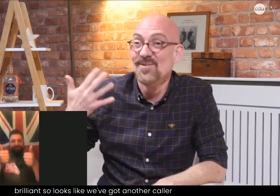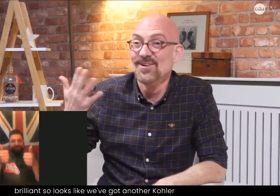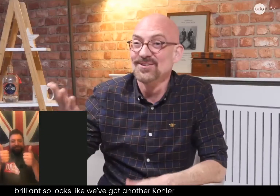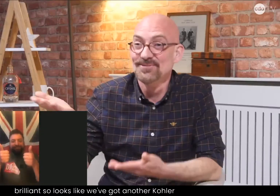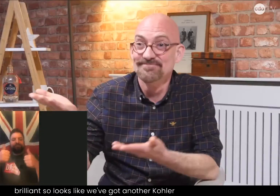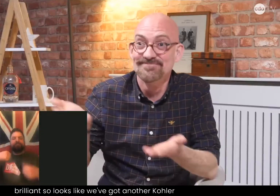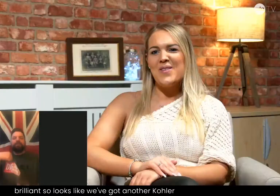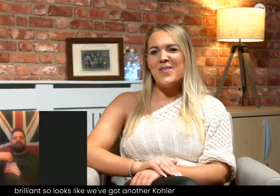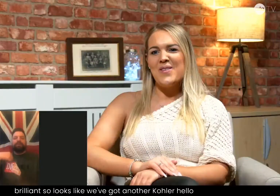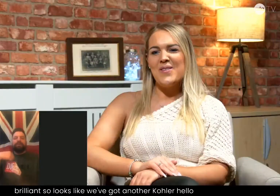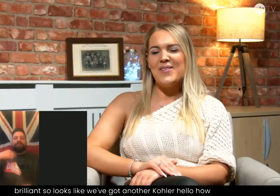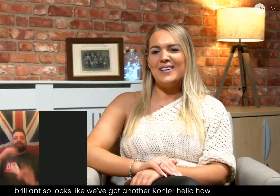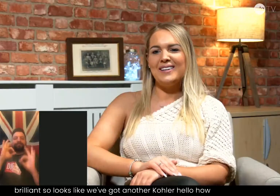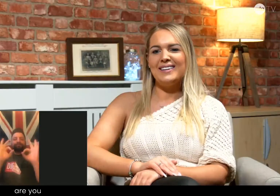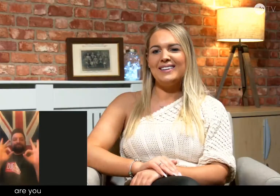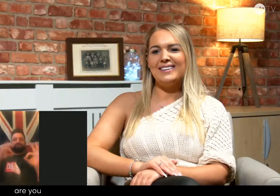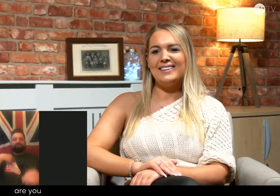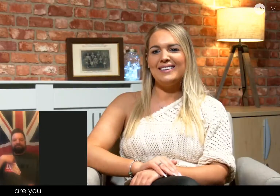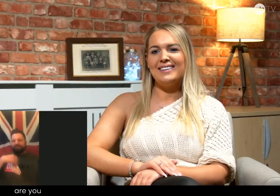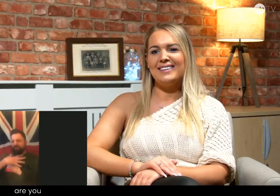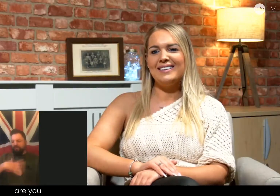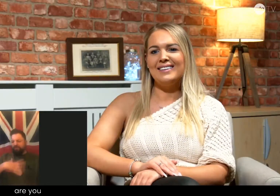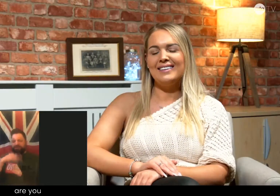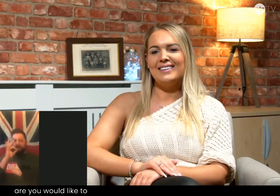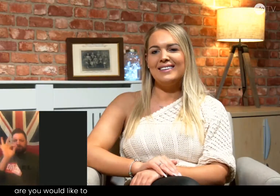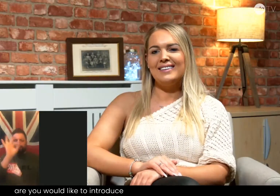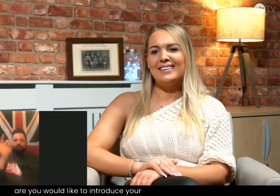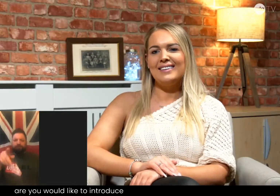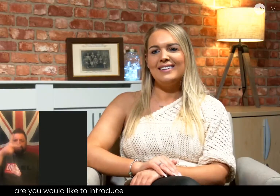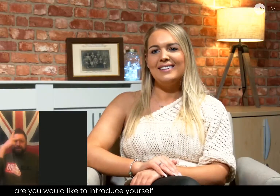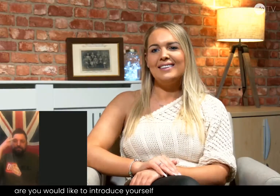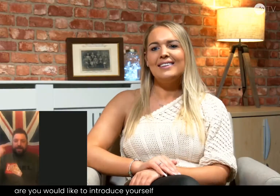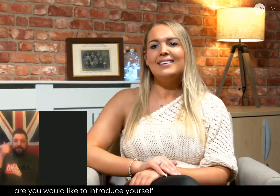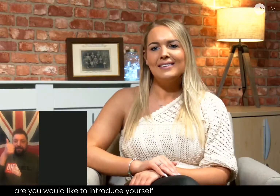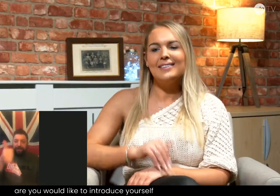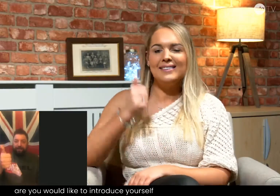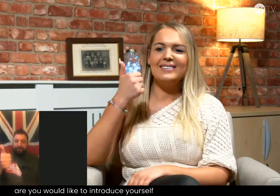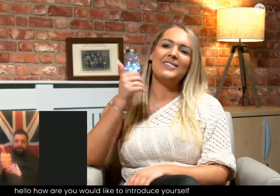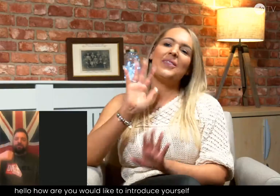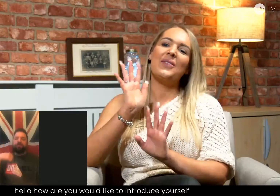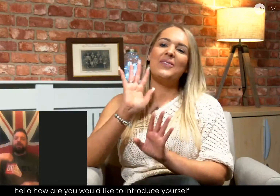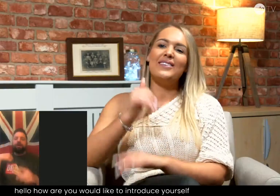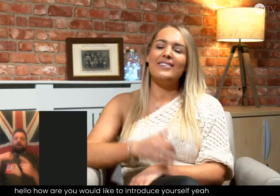you? Would you like to introduce yourself? Yes, I mean, I'd like to ask a question